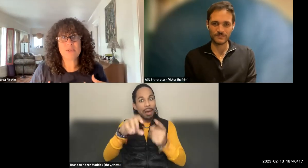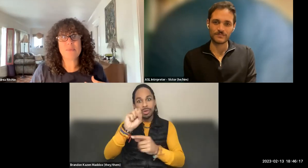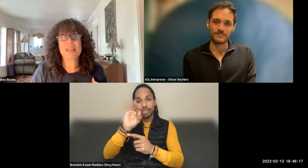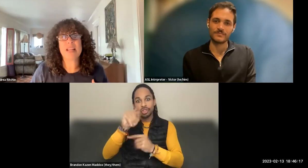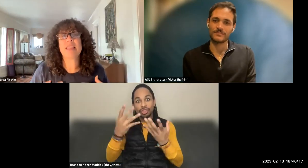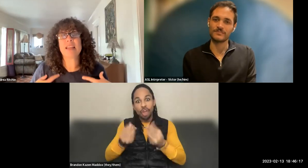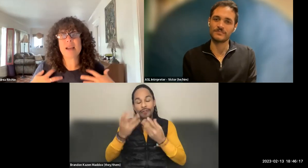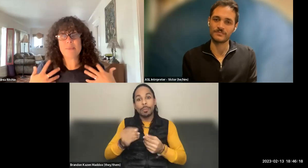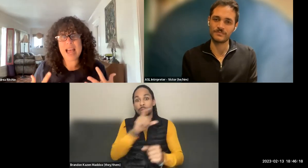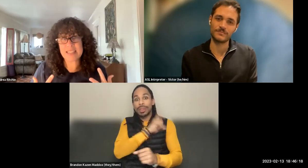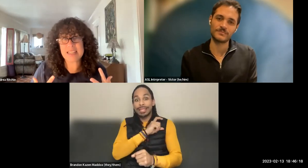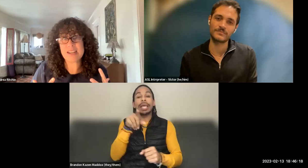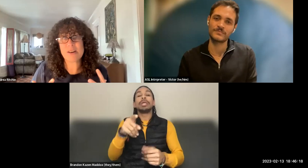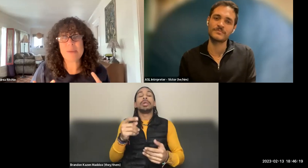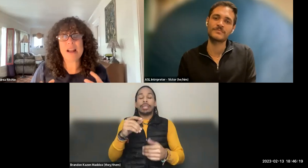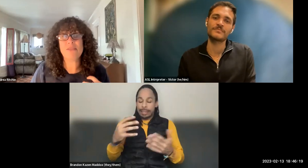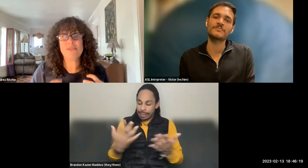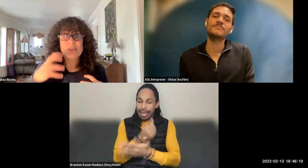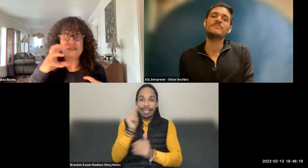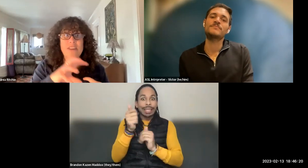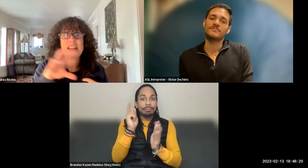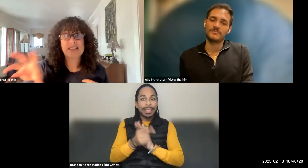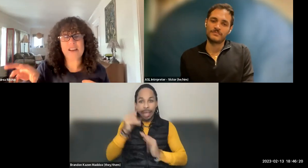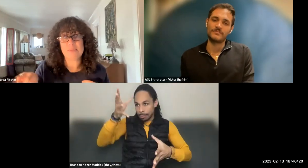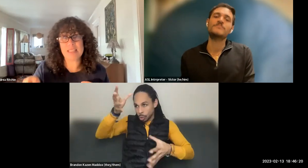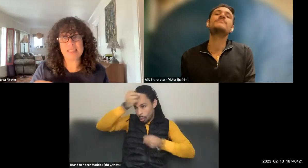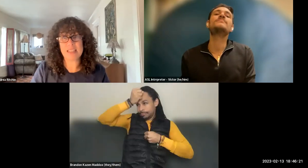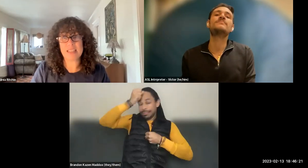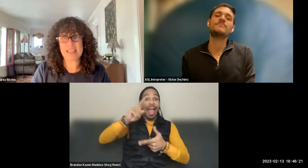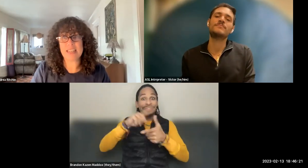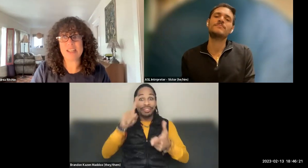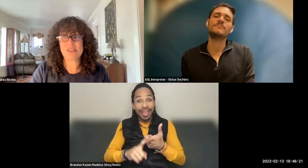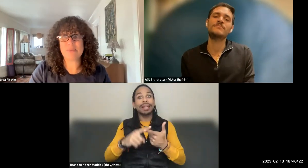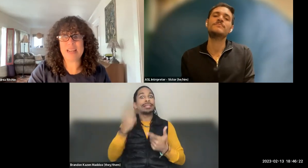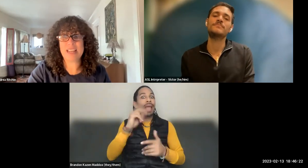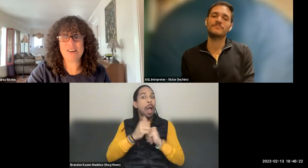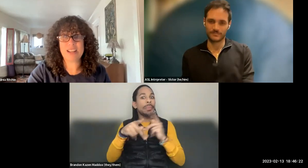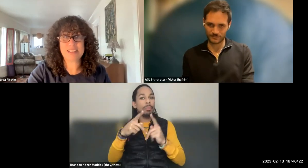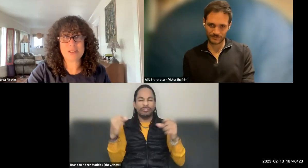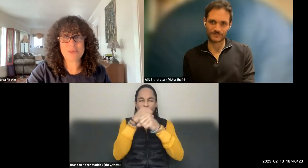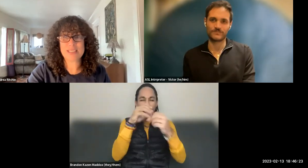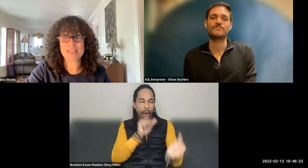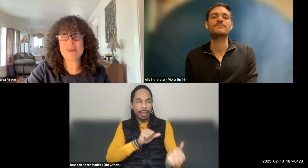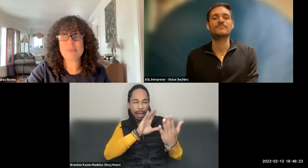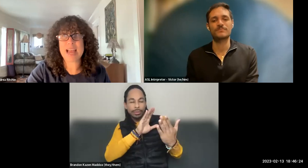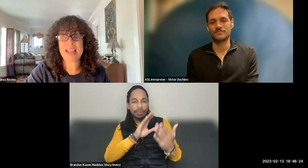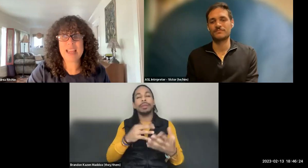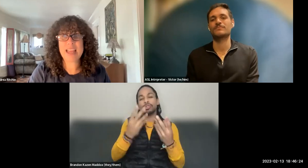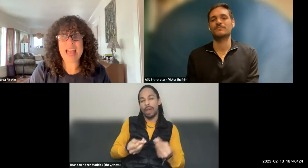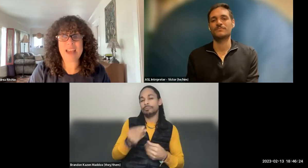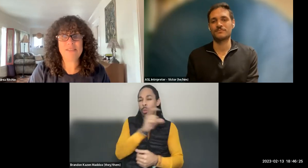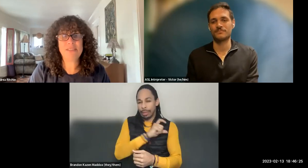break, absorb it, and then come back to hear about how folks are fighting soft policing in each of the remaining areas. So we'll see you